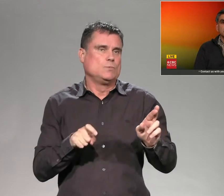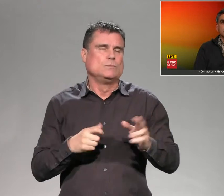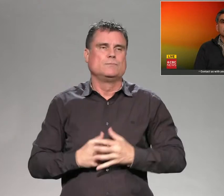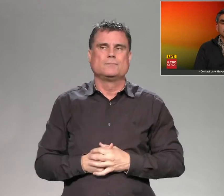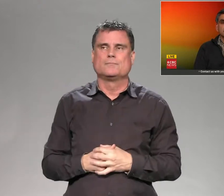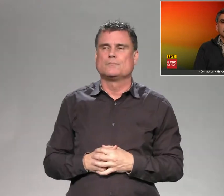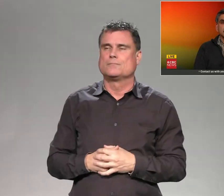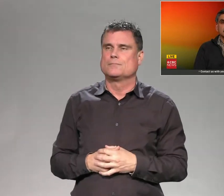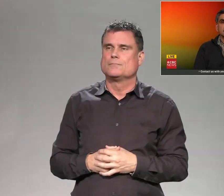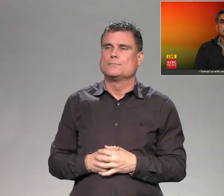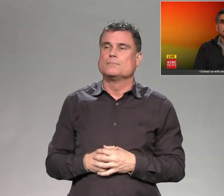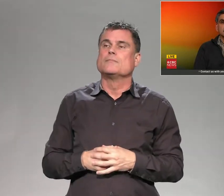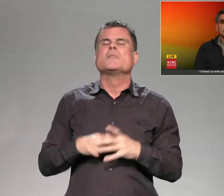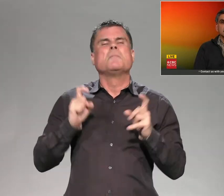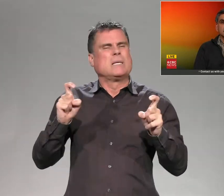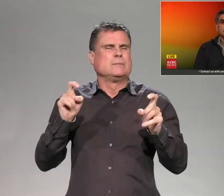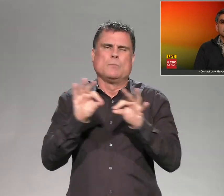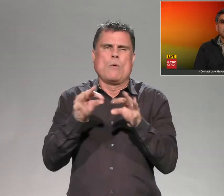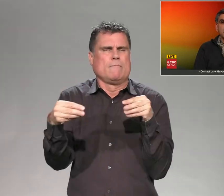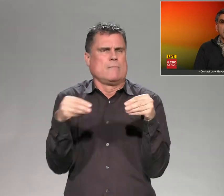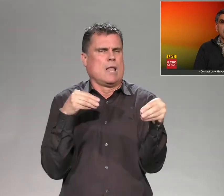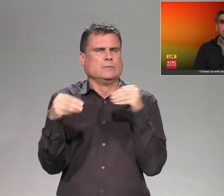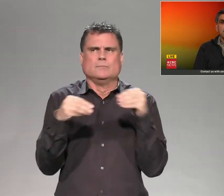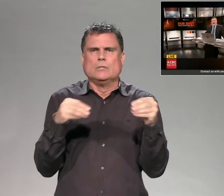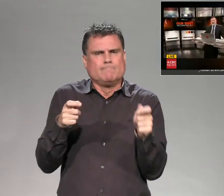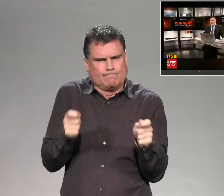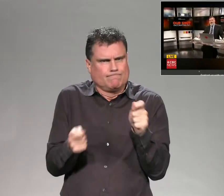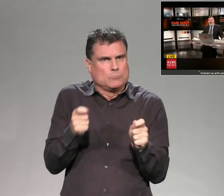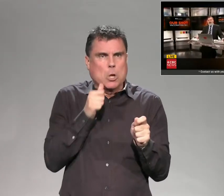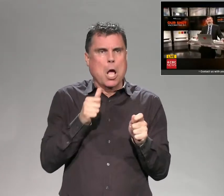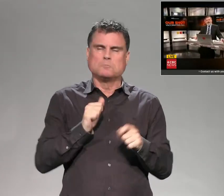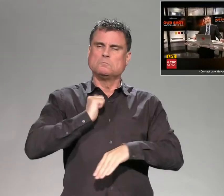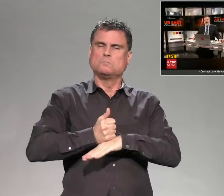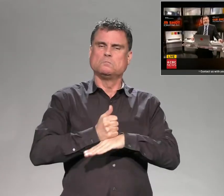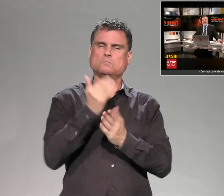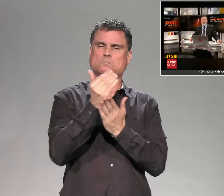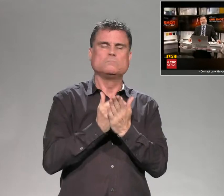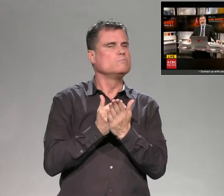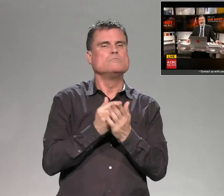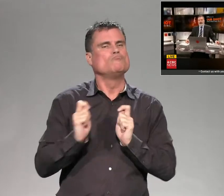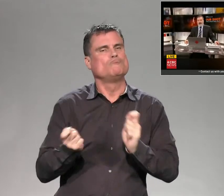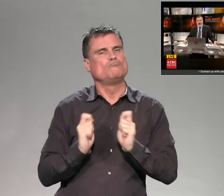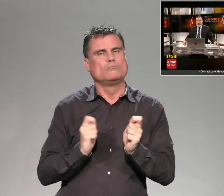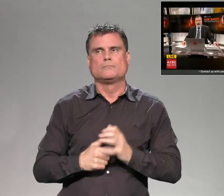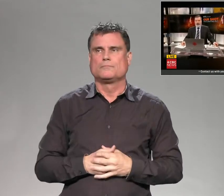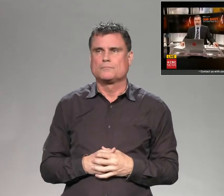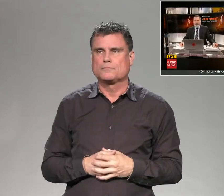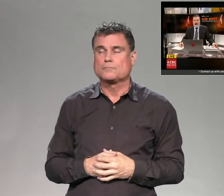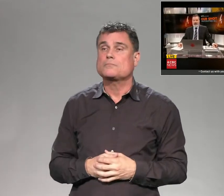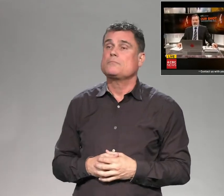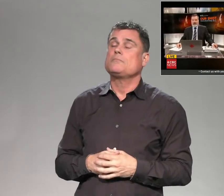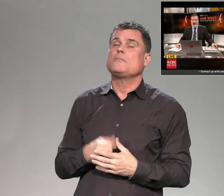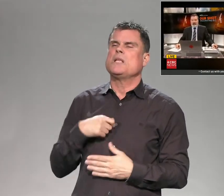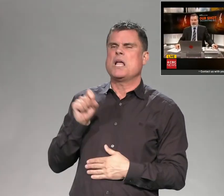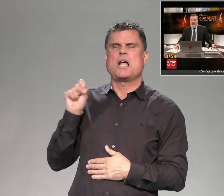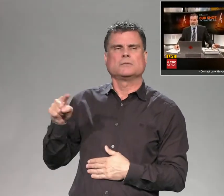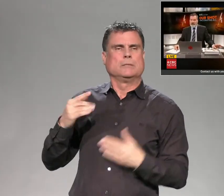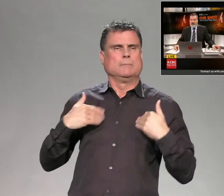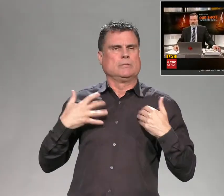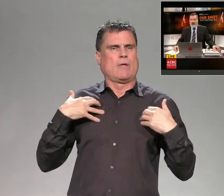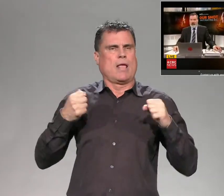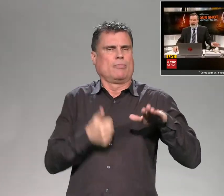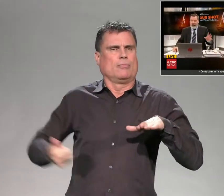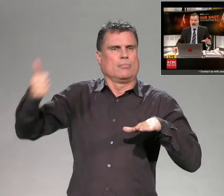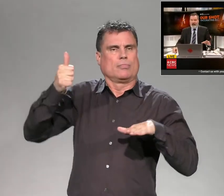vaccine that's coming in. Exactly. Thank you. And Minister Dix, for a year now, people in BC have been